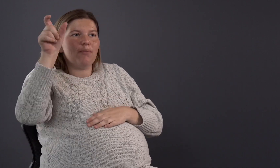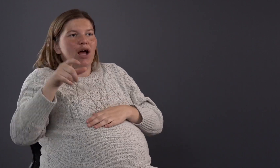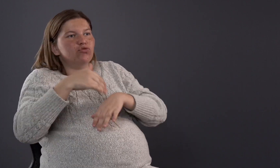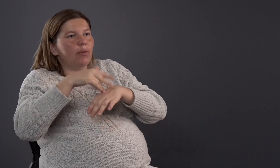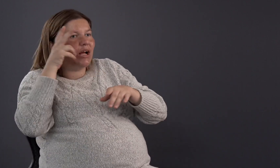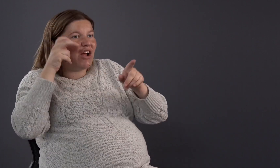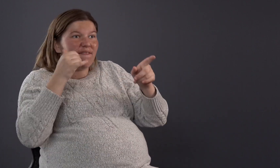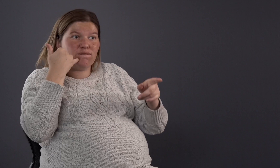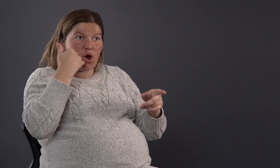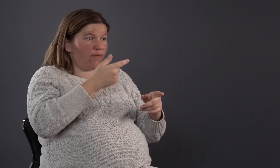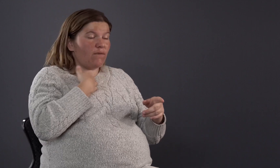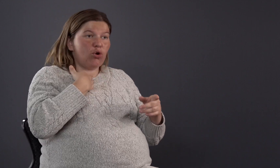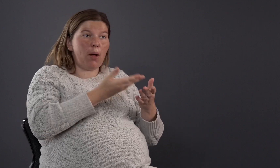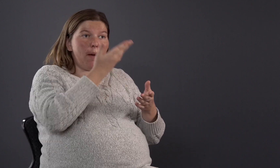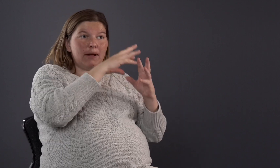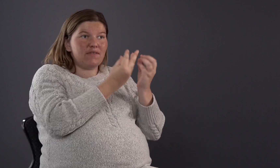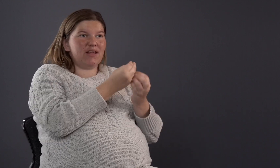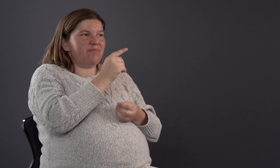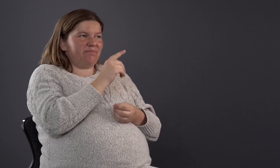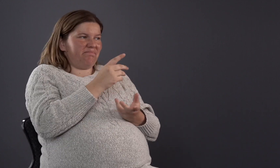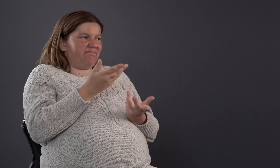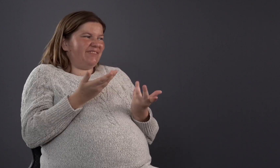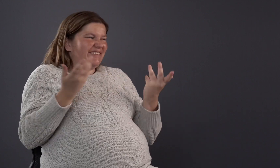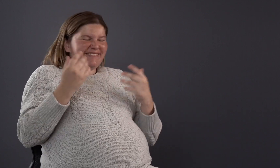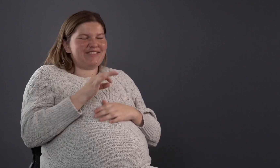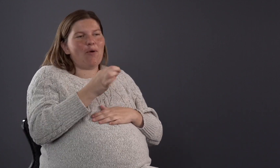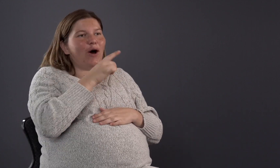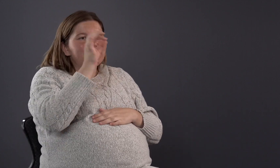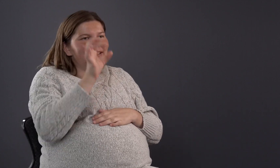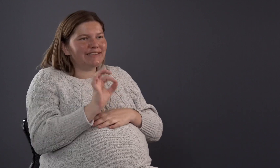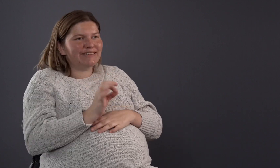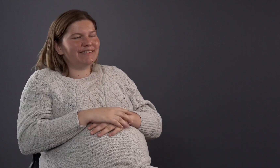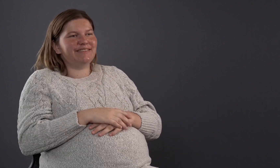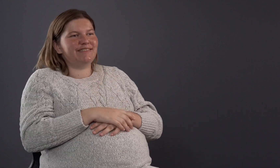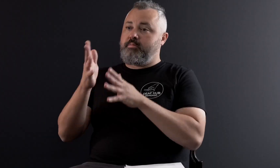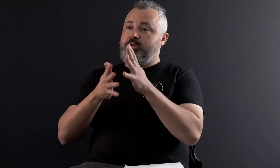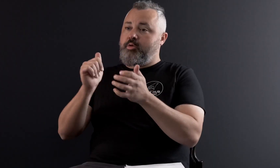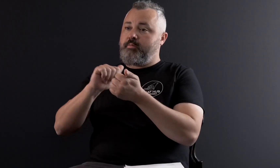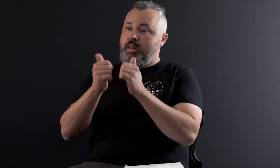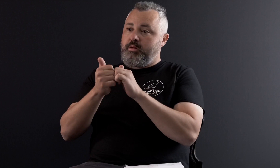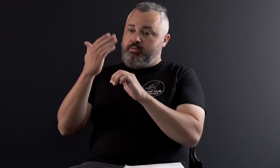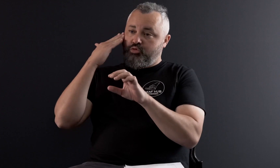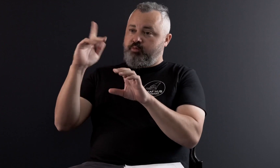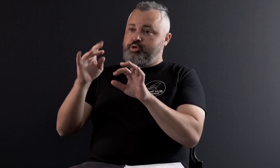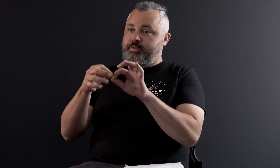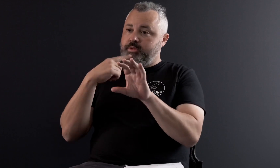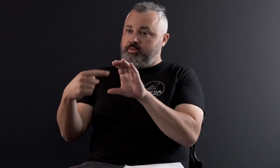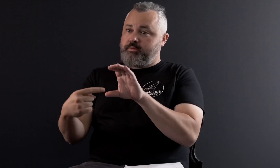hear each other clearly, even with the volume all the way up, which meant some parts of the conversation got missed. So, with the phone to his chest,